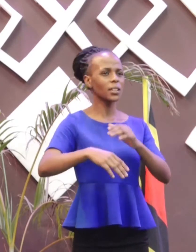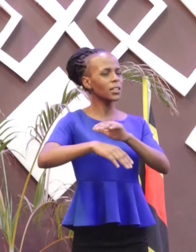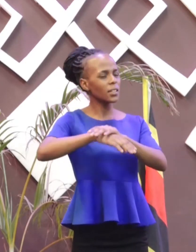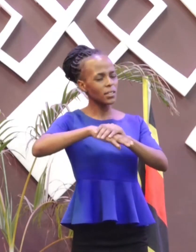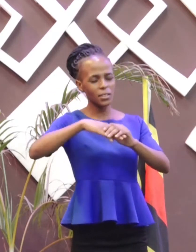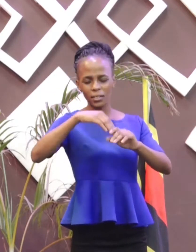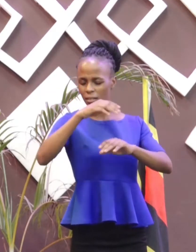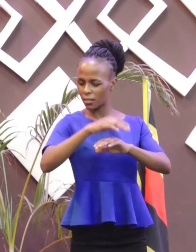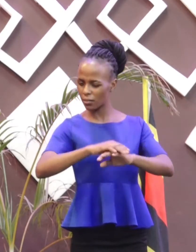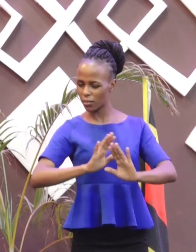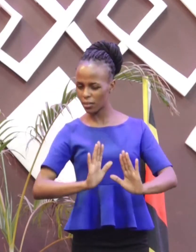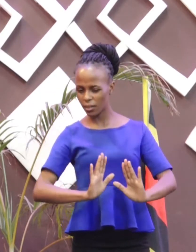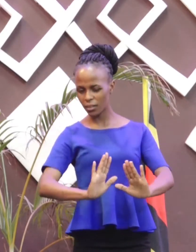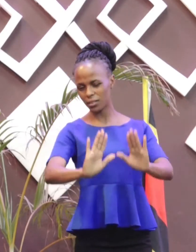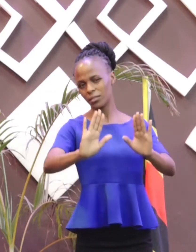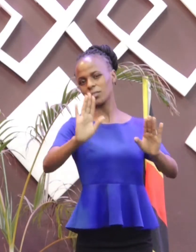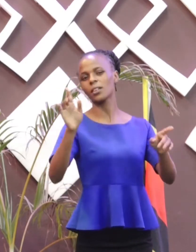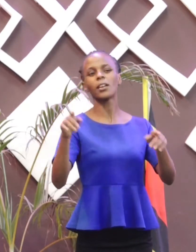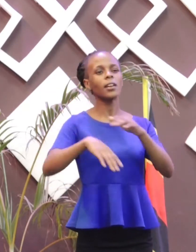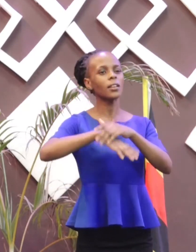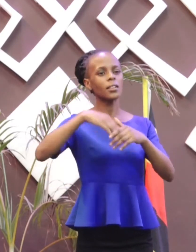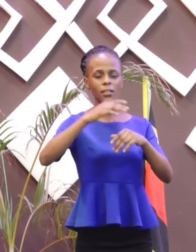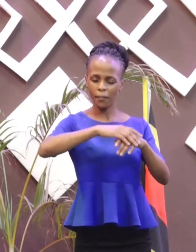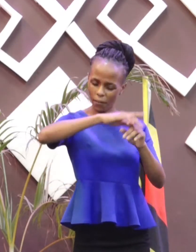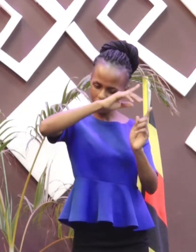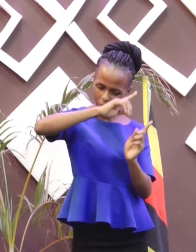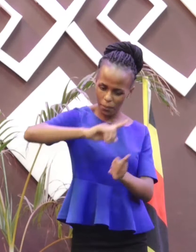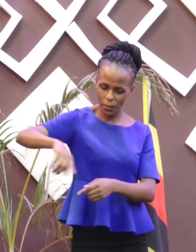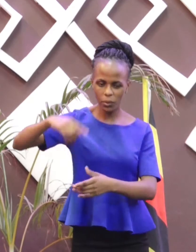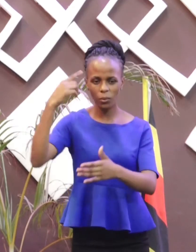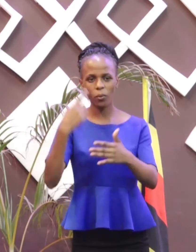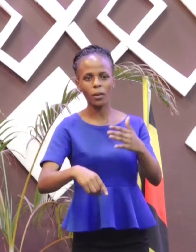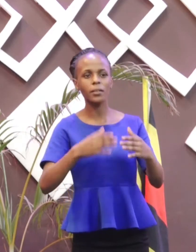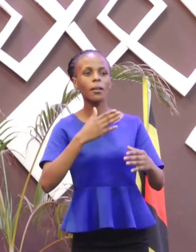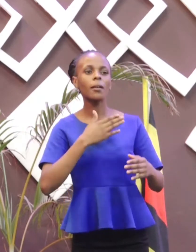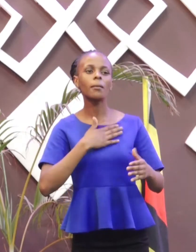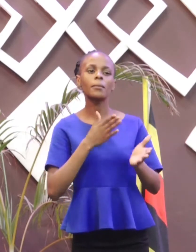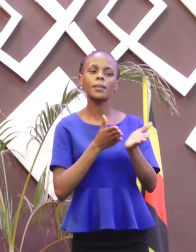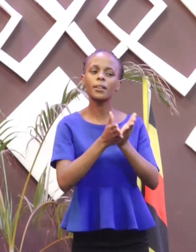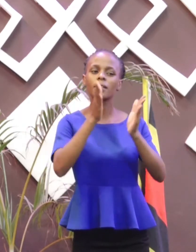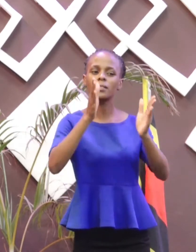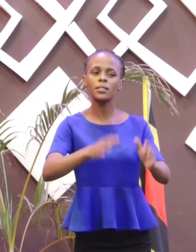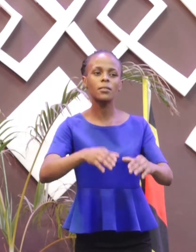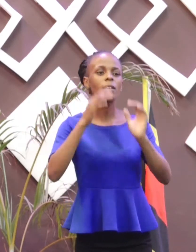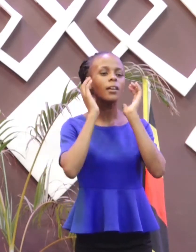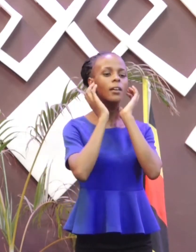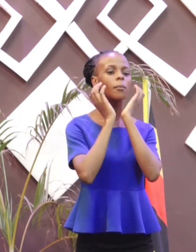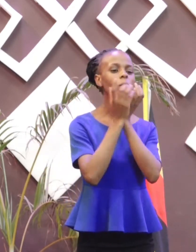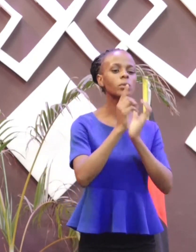forsake whatever my servant Moses commanded you. N'agamba nti tova ku kintu